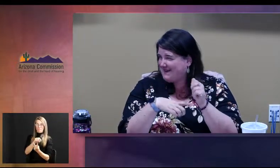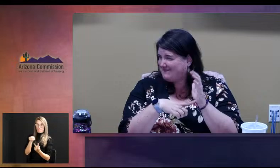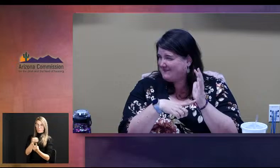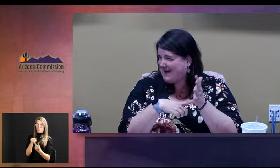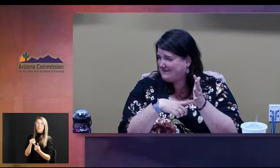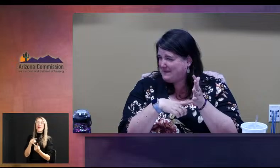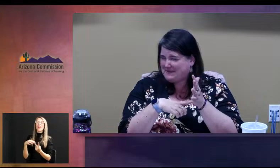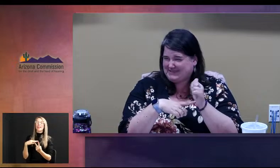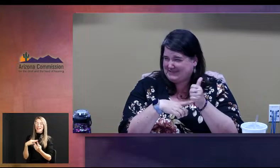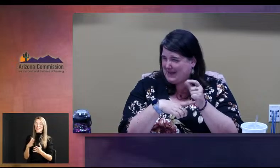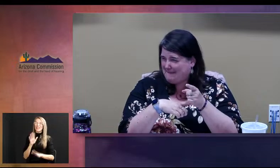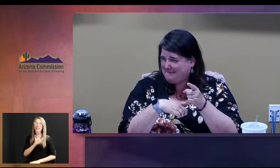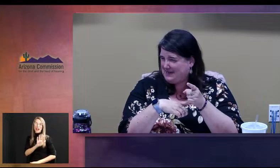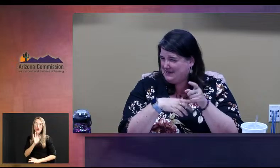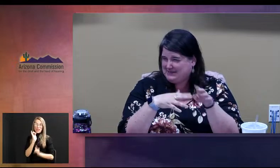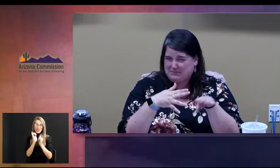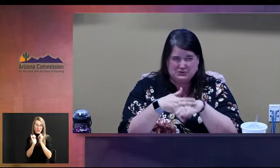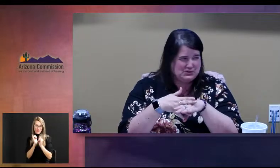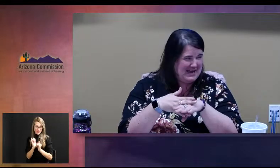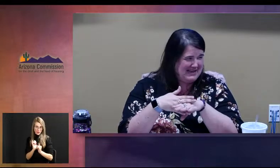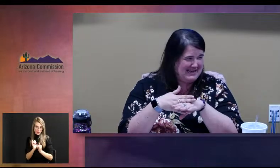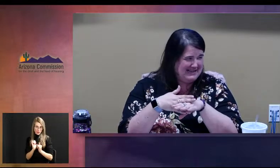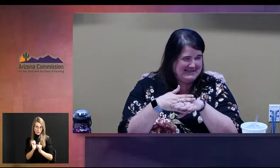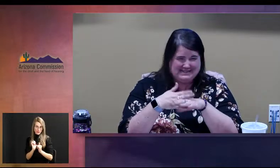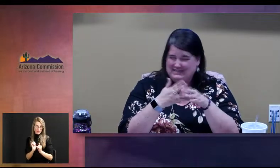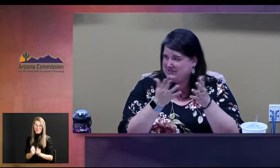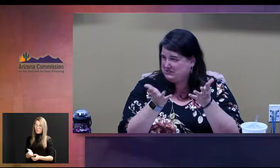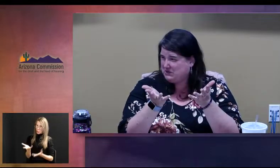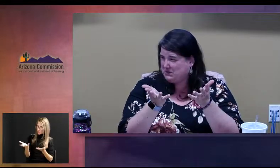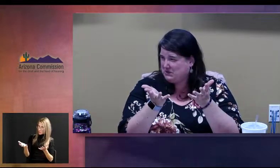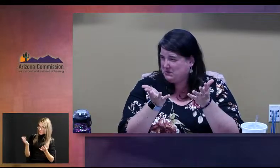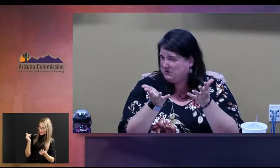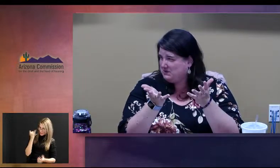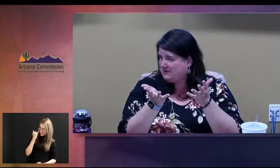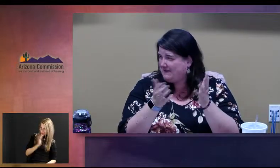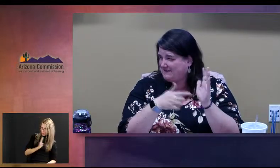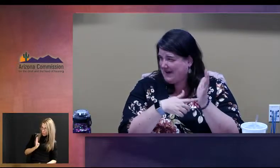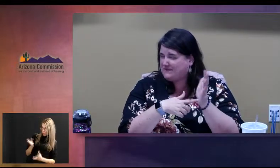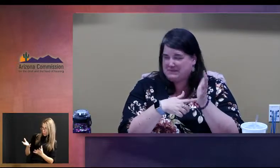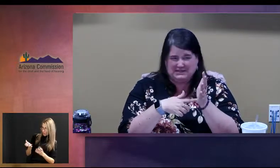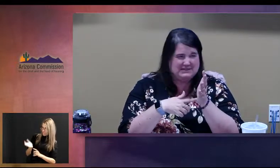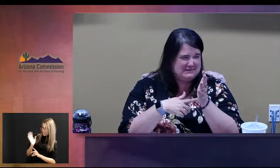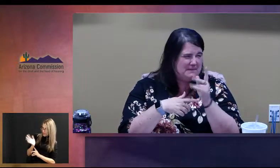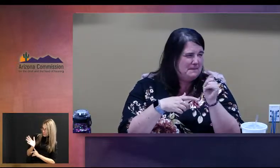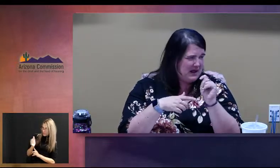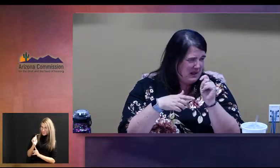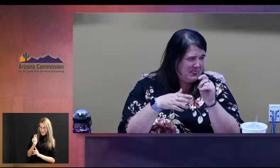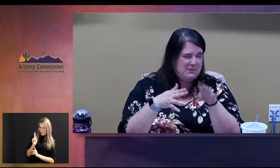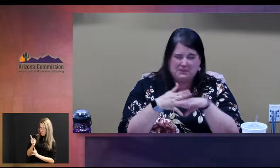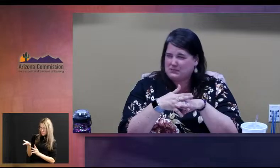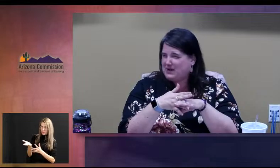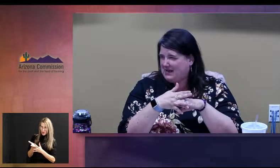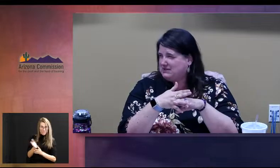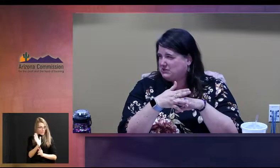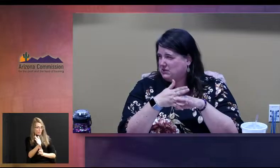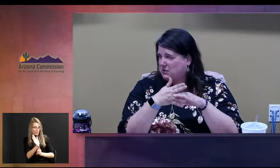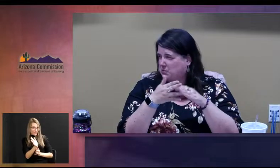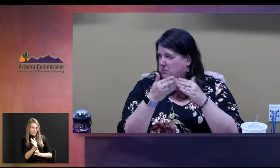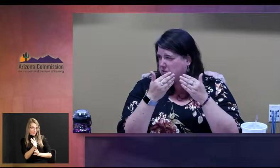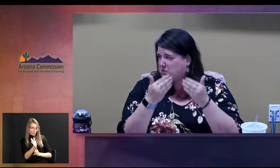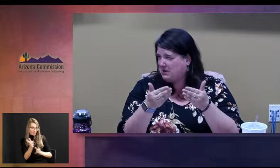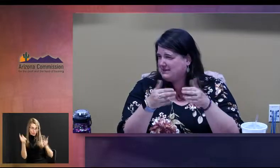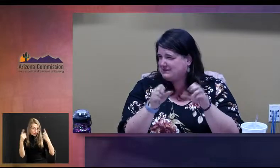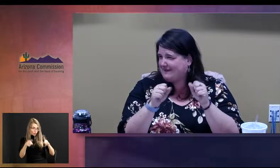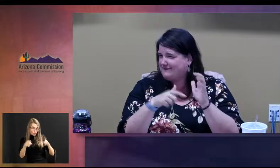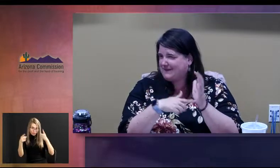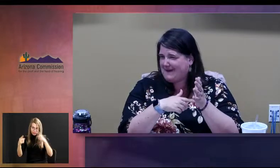If the board members would like to, however, take a 5 or 10 minute break. Yes, we would. 5 minutes? Okay, we'll take a